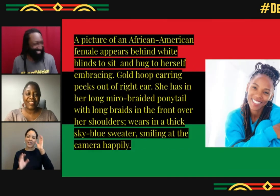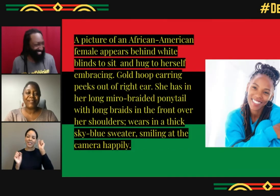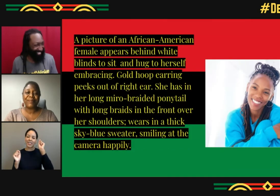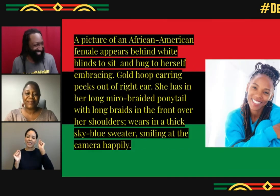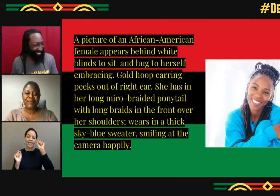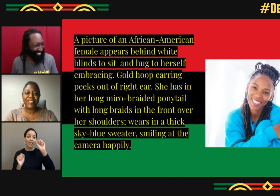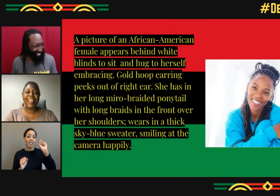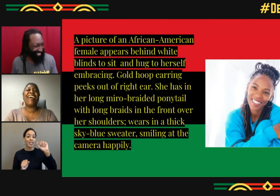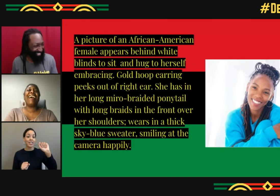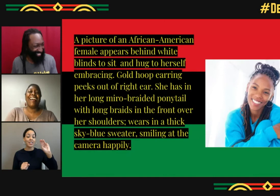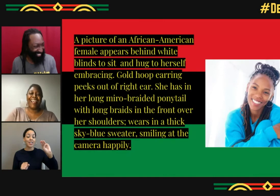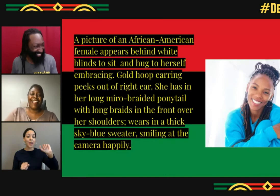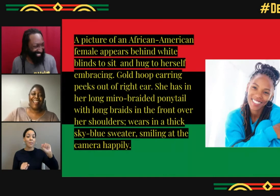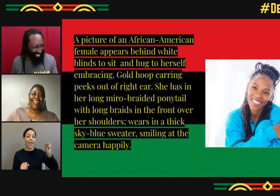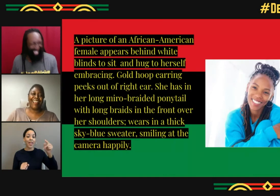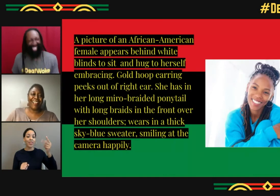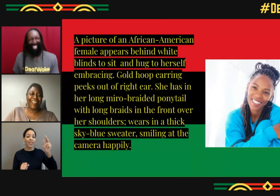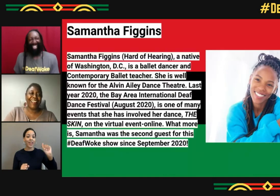Samantha.